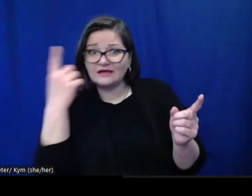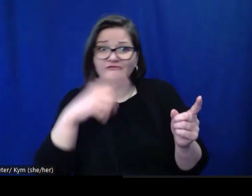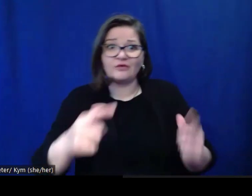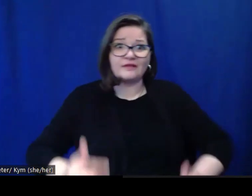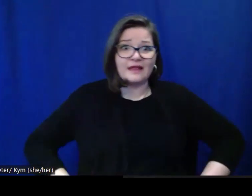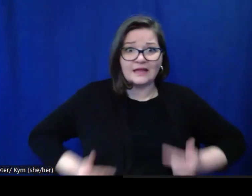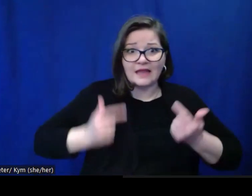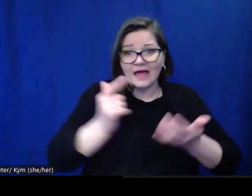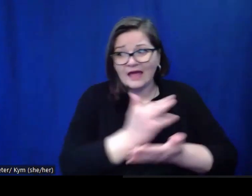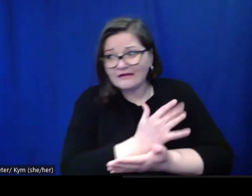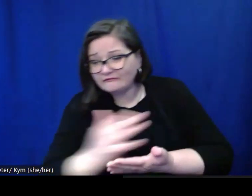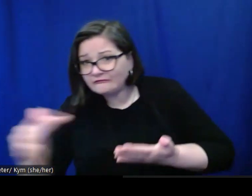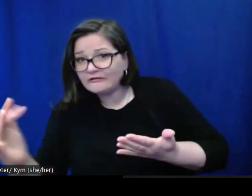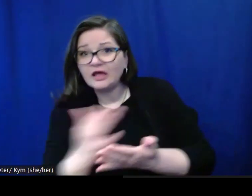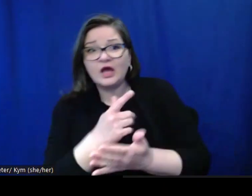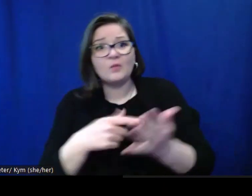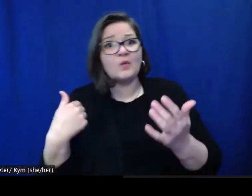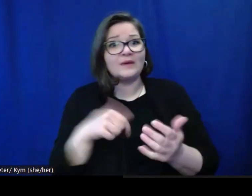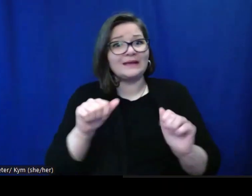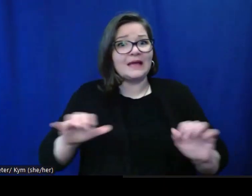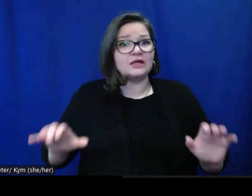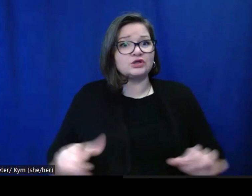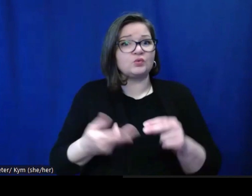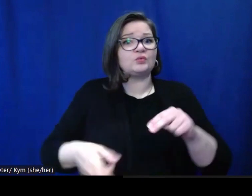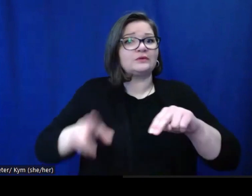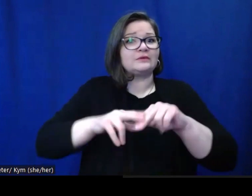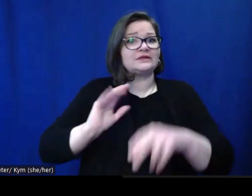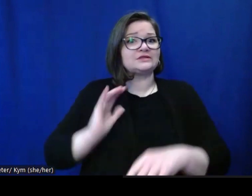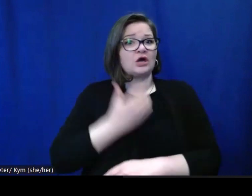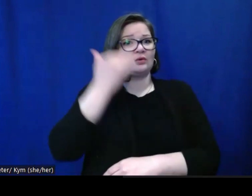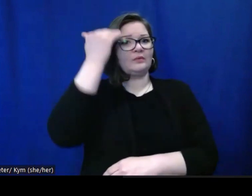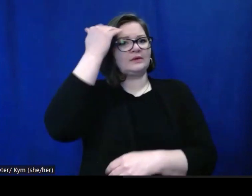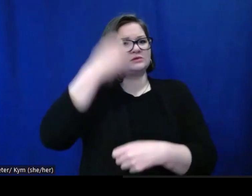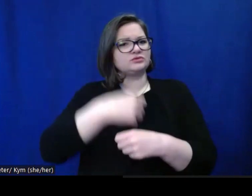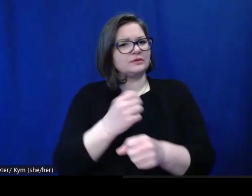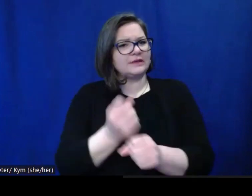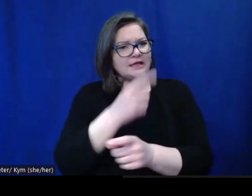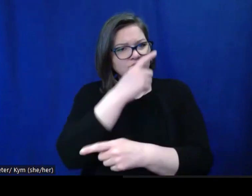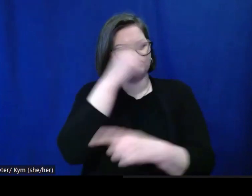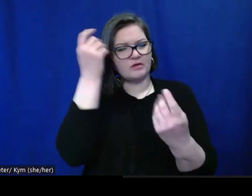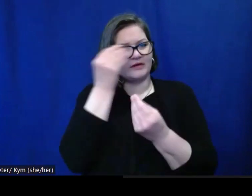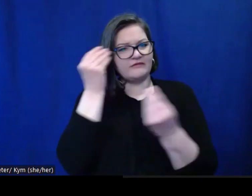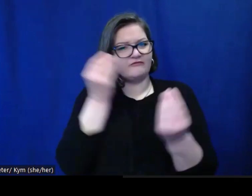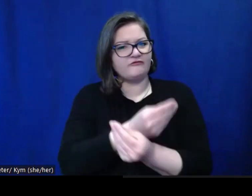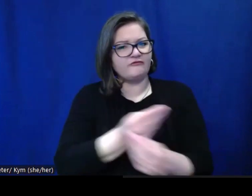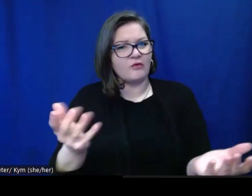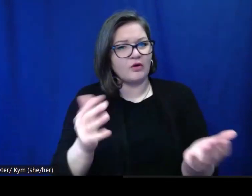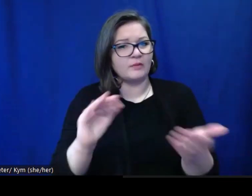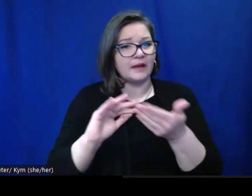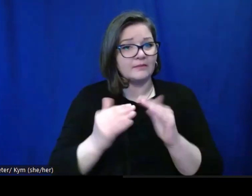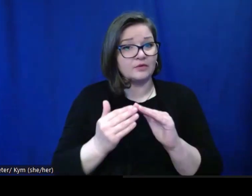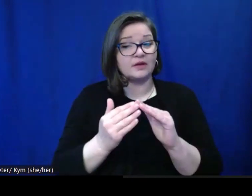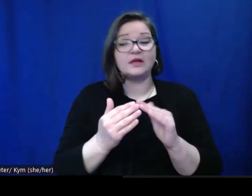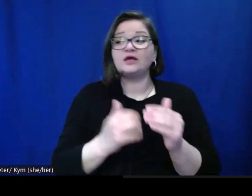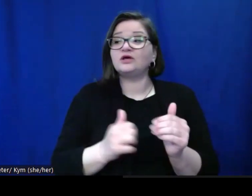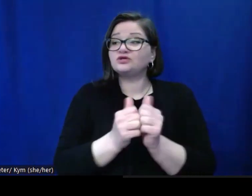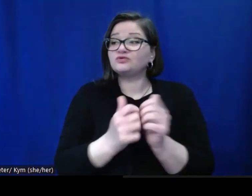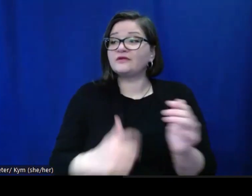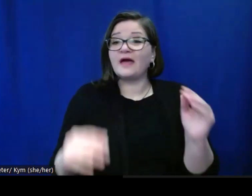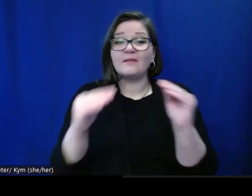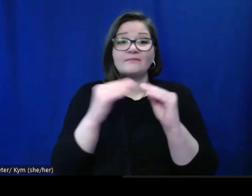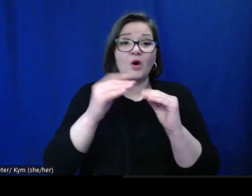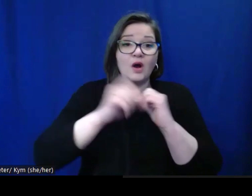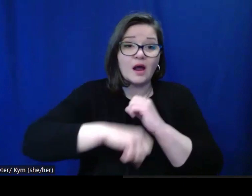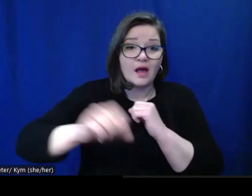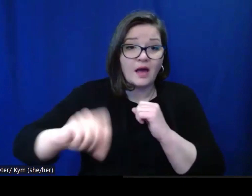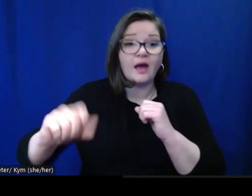to increase our awareness and create a trauma-informed community. So without further ado, I am going